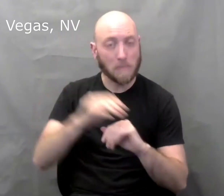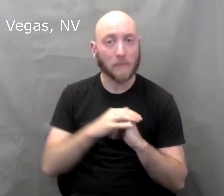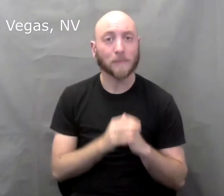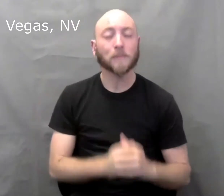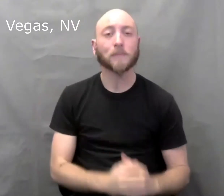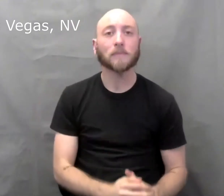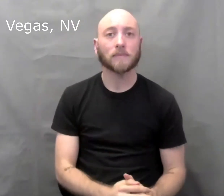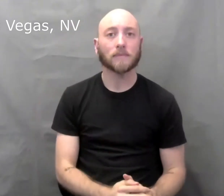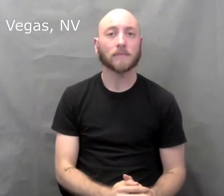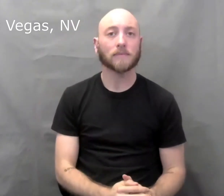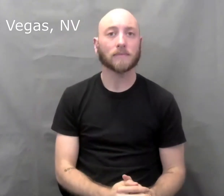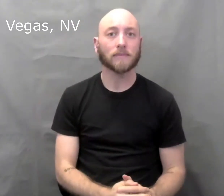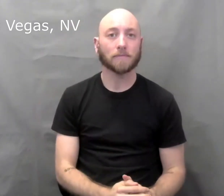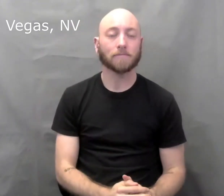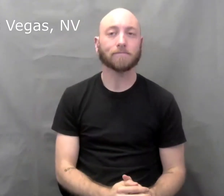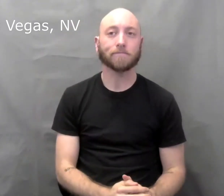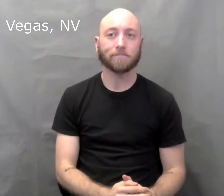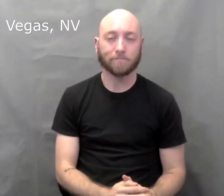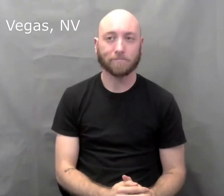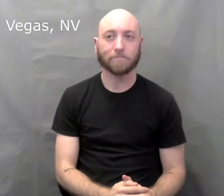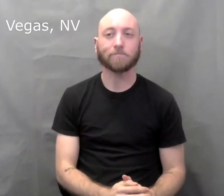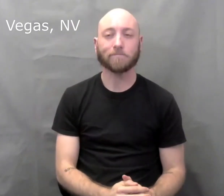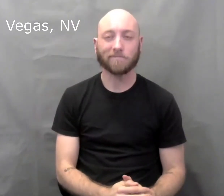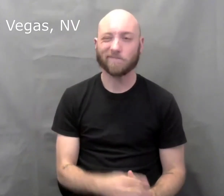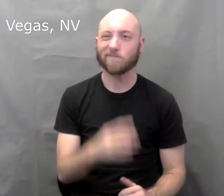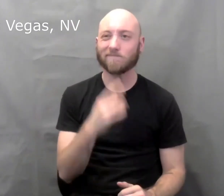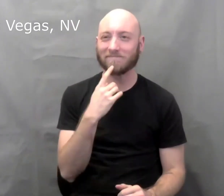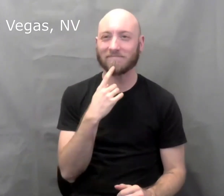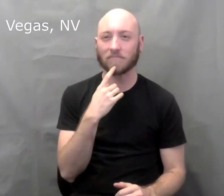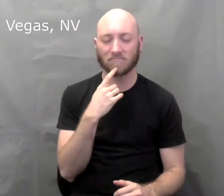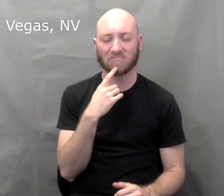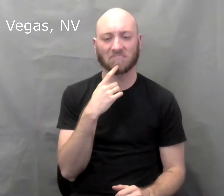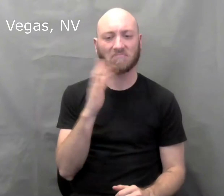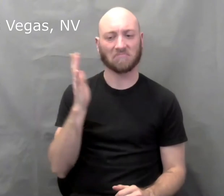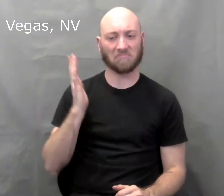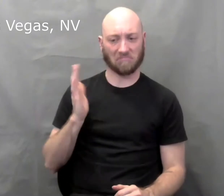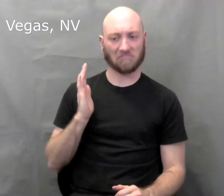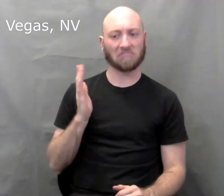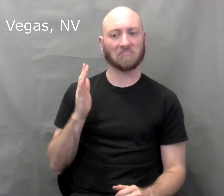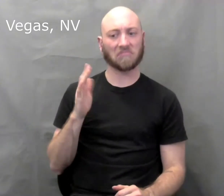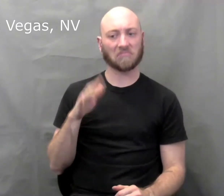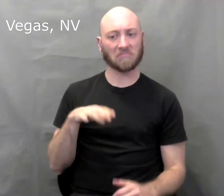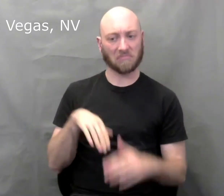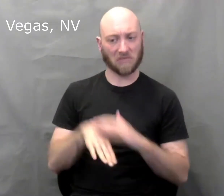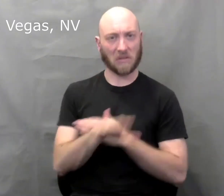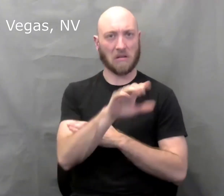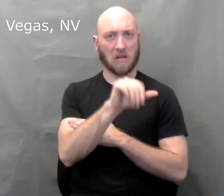I feel like when I first came into the rooms of Alcoholics Anonymous, I was so afraid